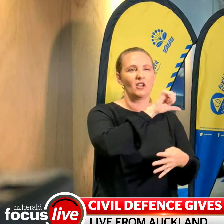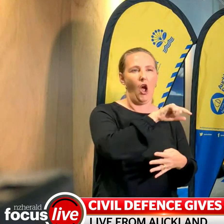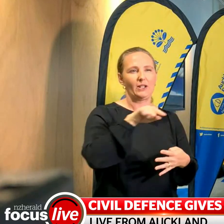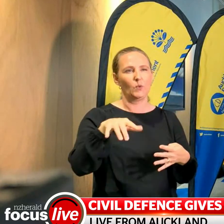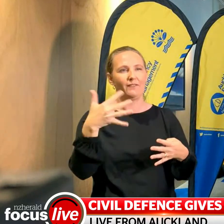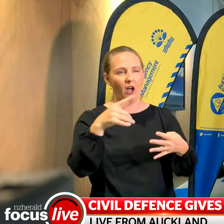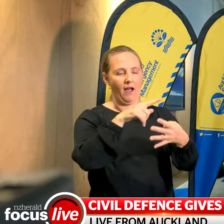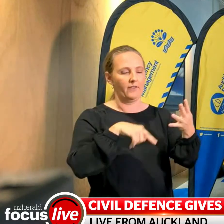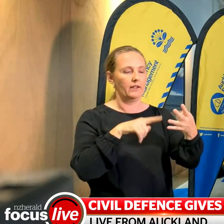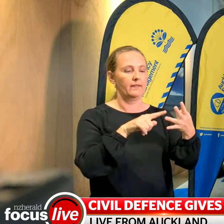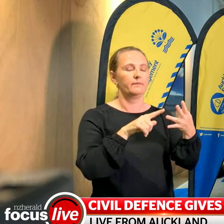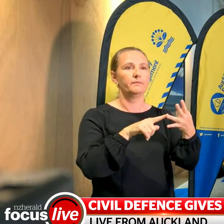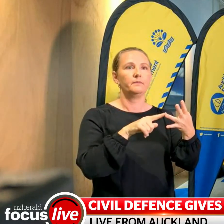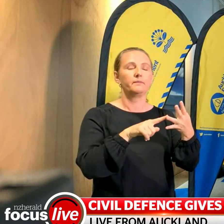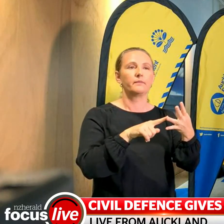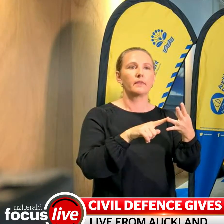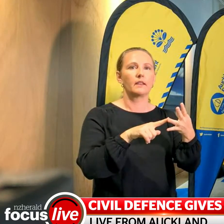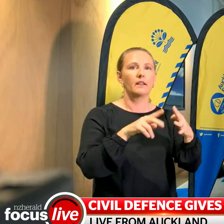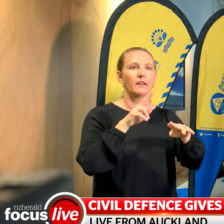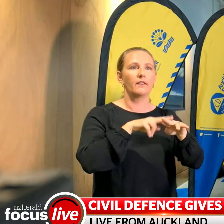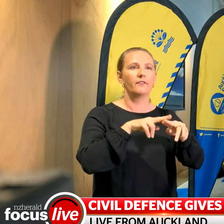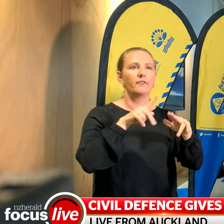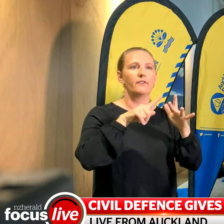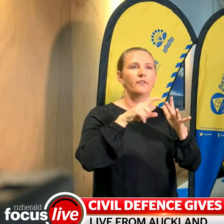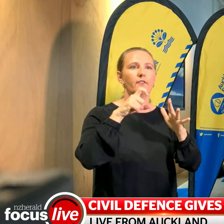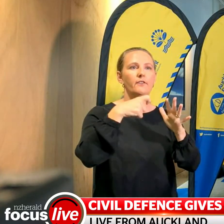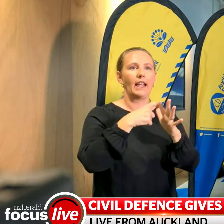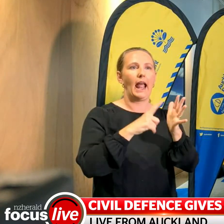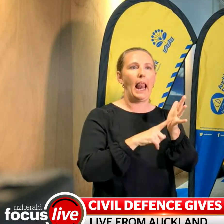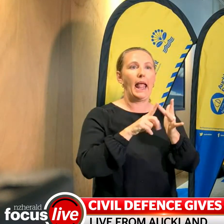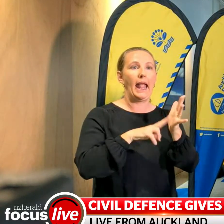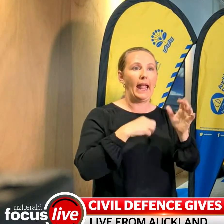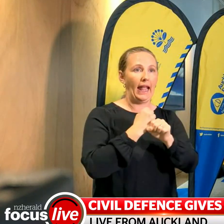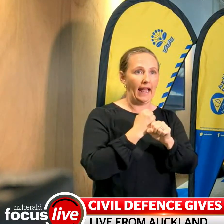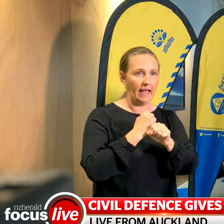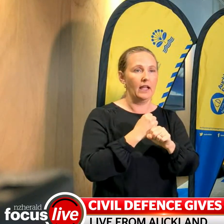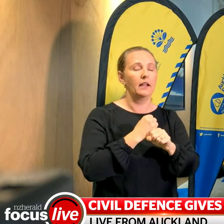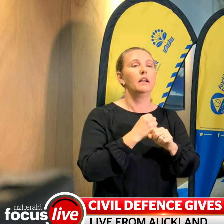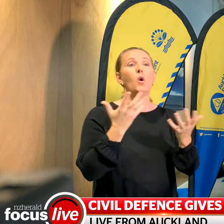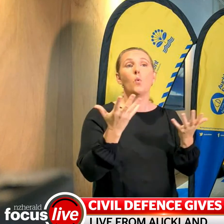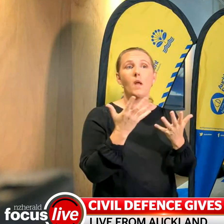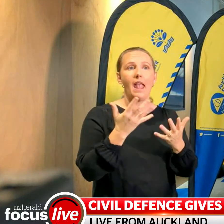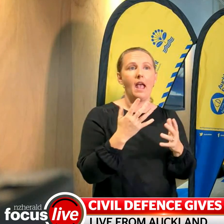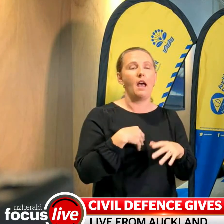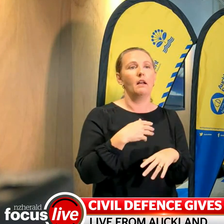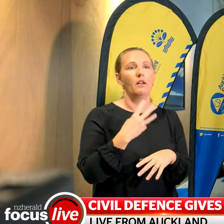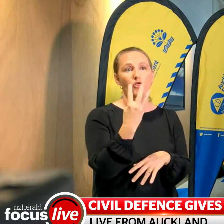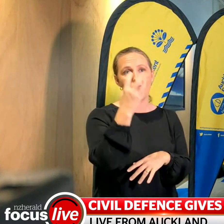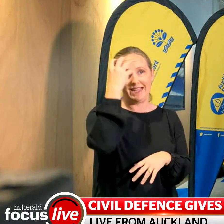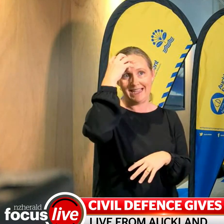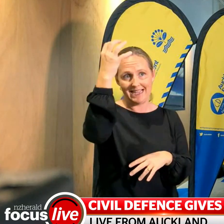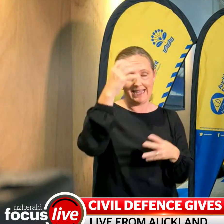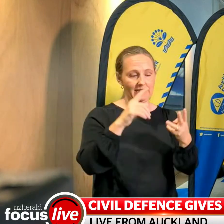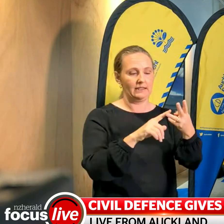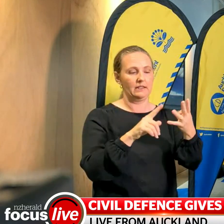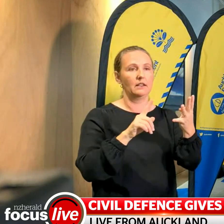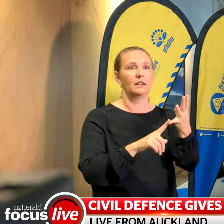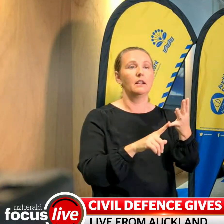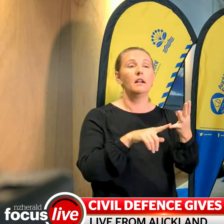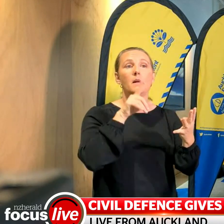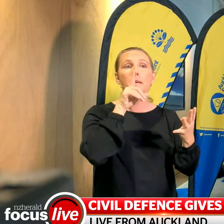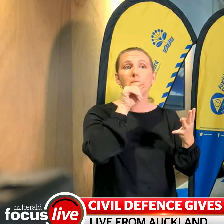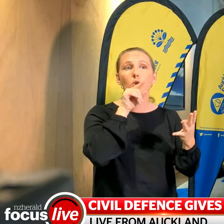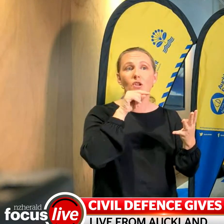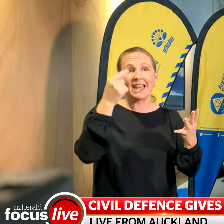5 p.m. Fickling Convention Centre, 546 Mount Albert Road, 3 Kings, and the Birkenhead